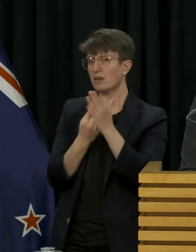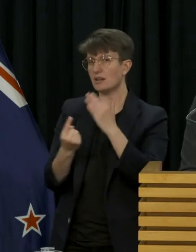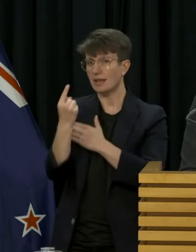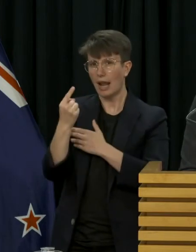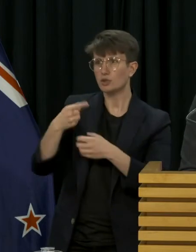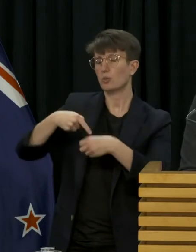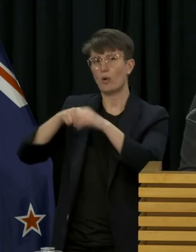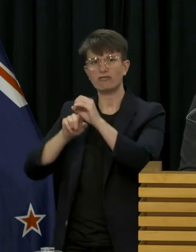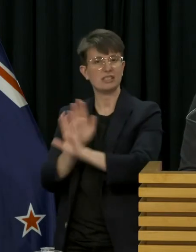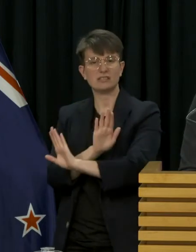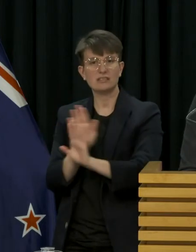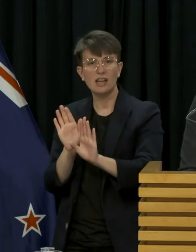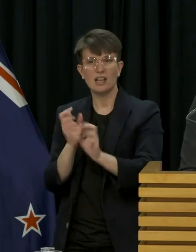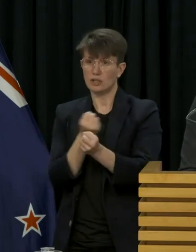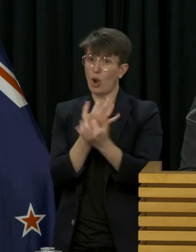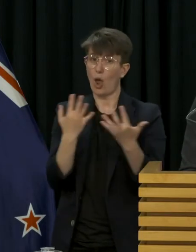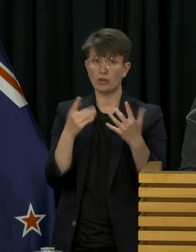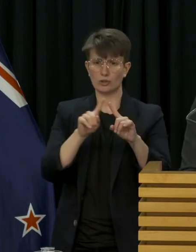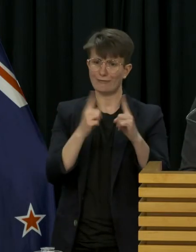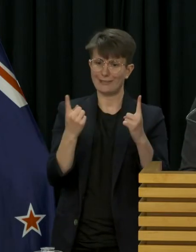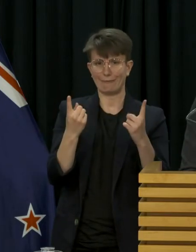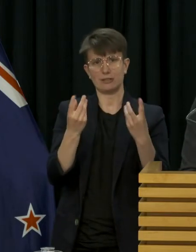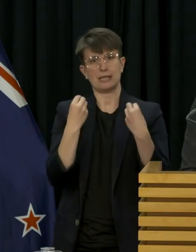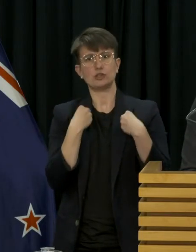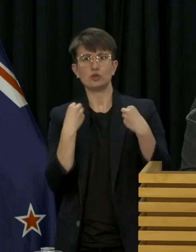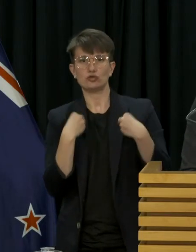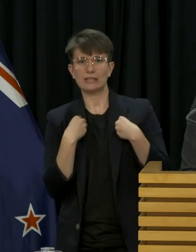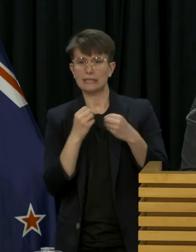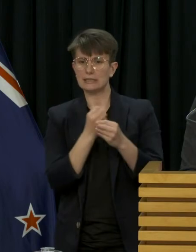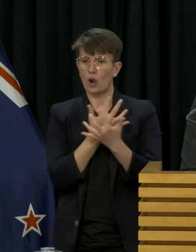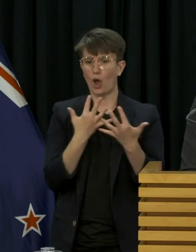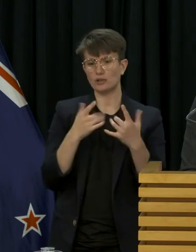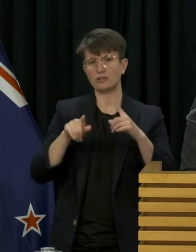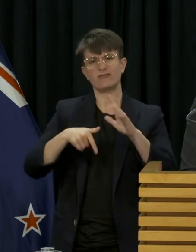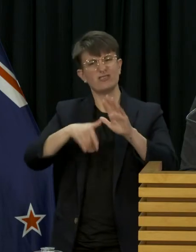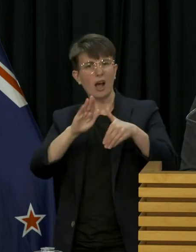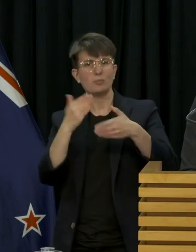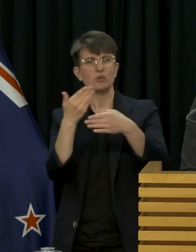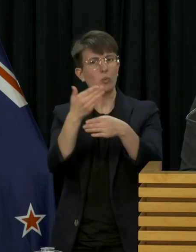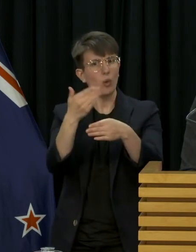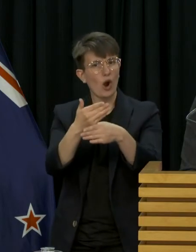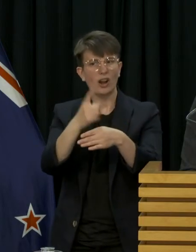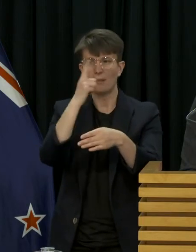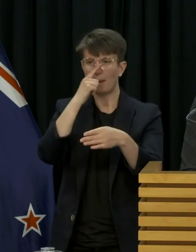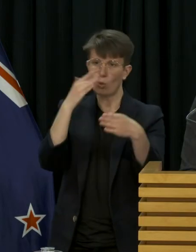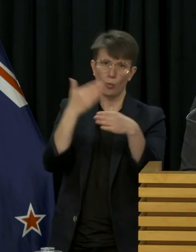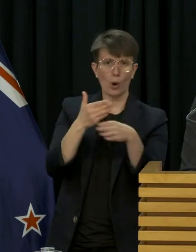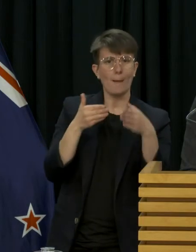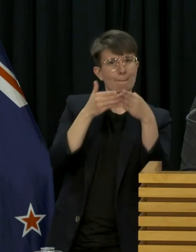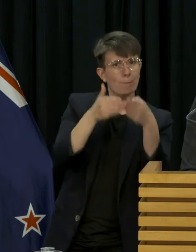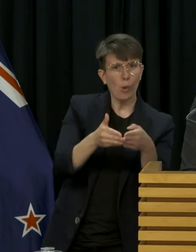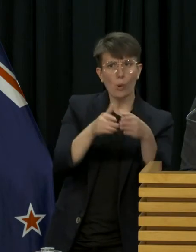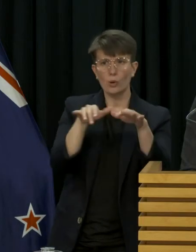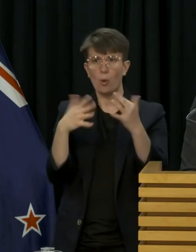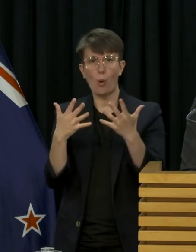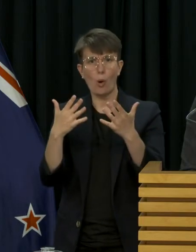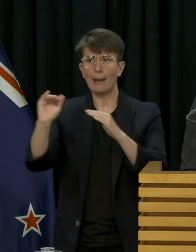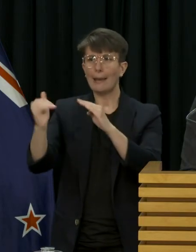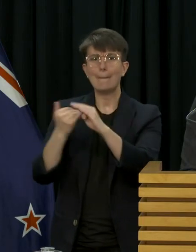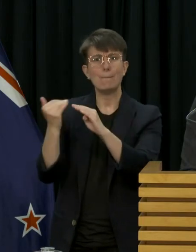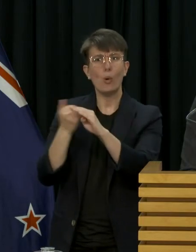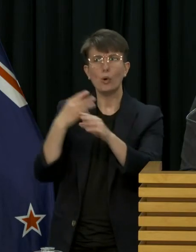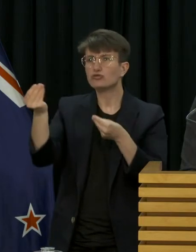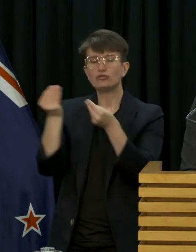workers concentrated in Auckland around those high-risk areas. We have good measures, we are testing those staff regularly, we have